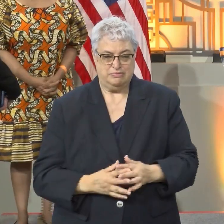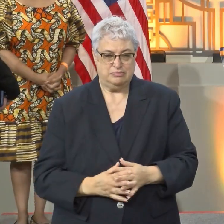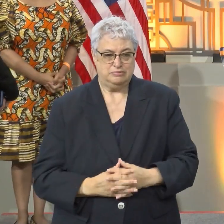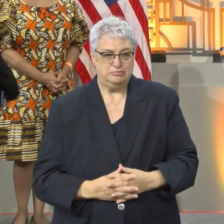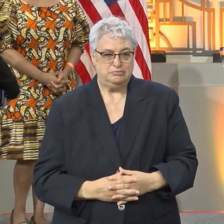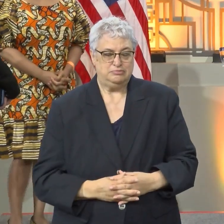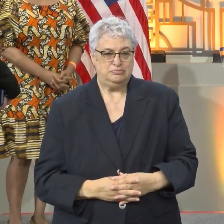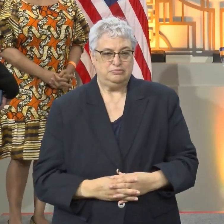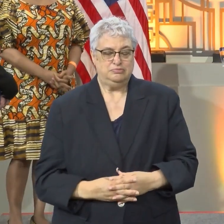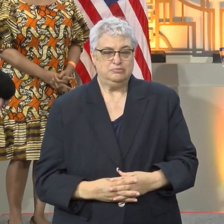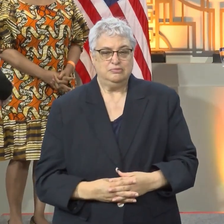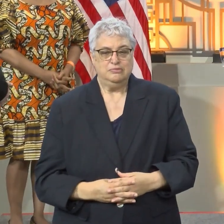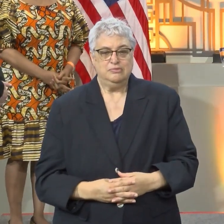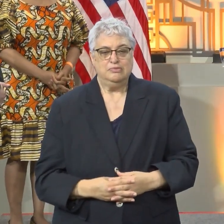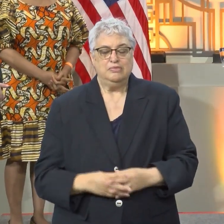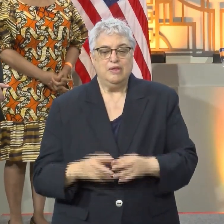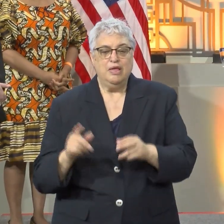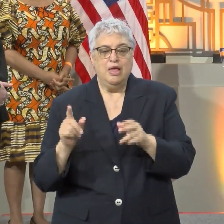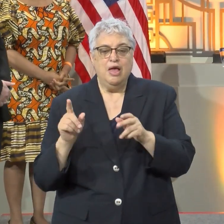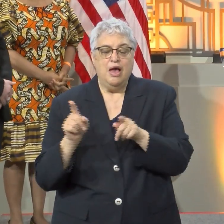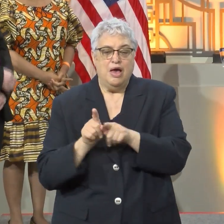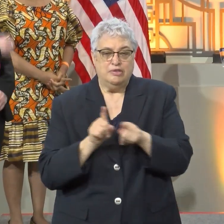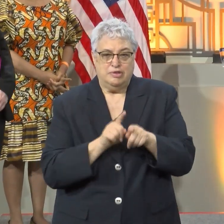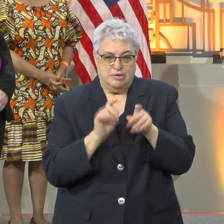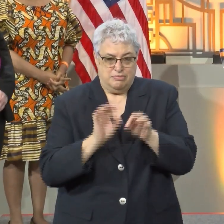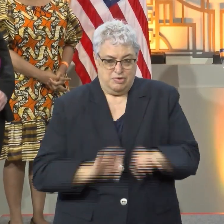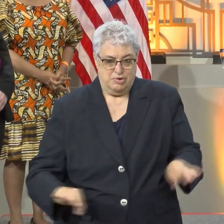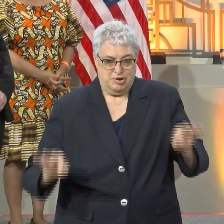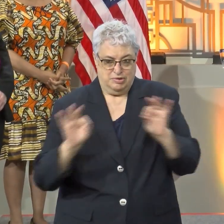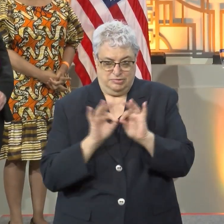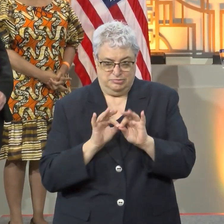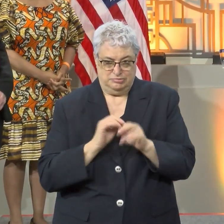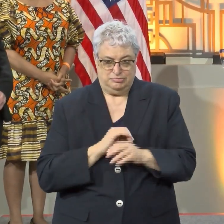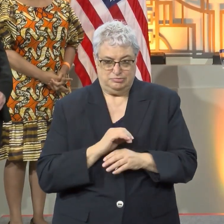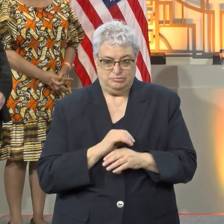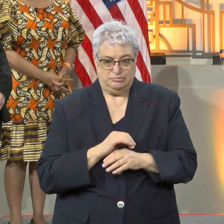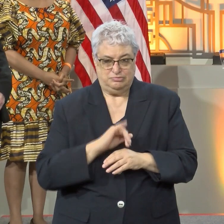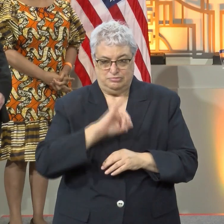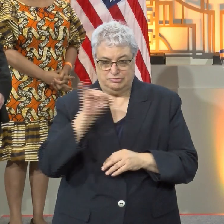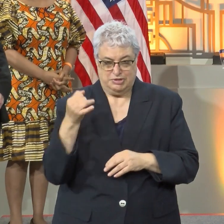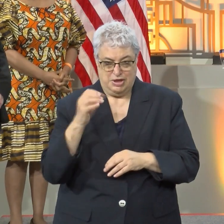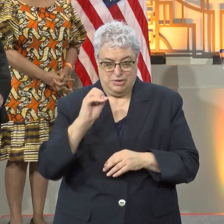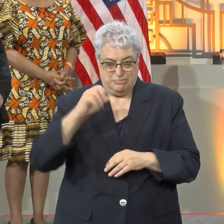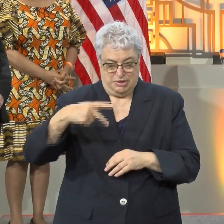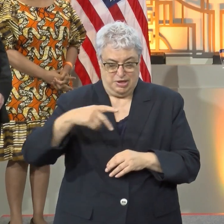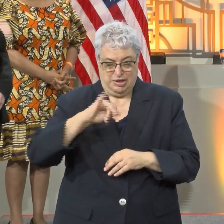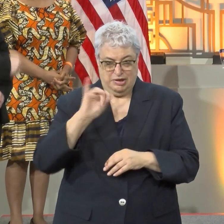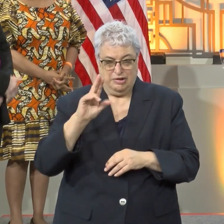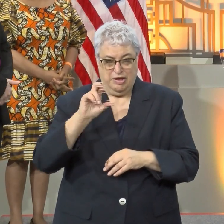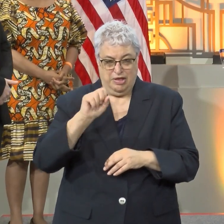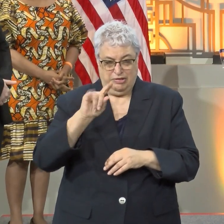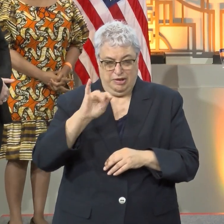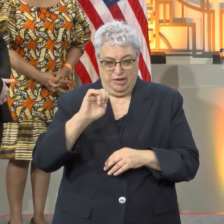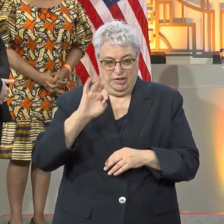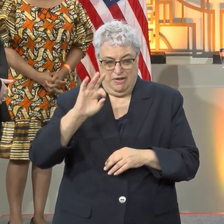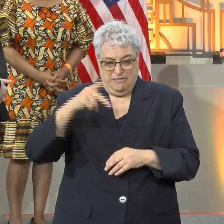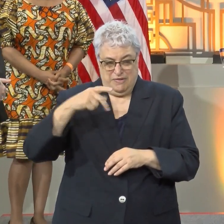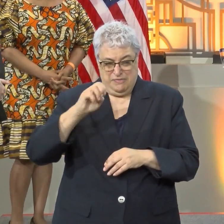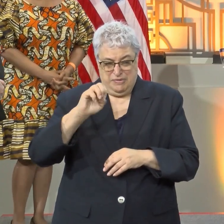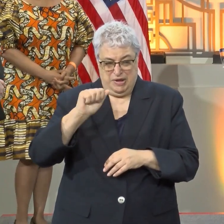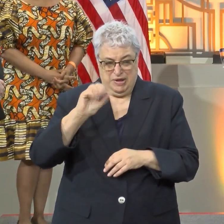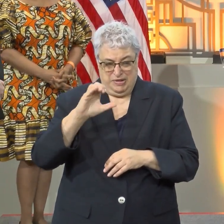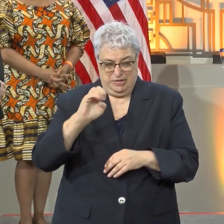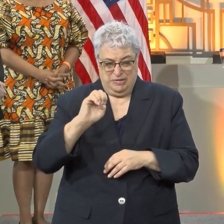And let me also add that it's also important, I don't want to leave out our justice of the peace, because they are critical partners in